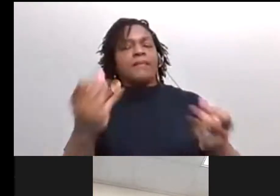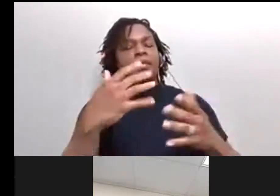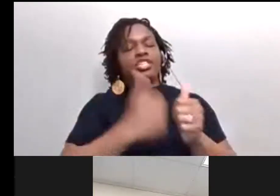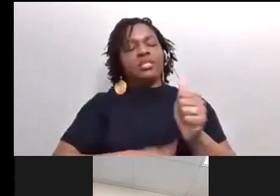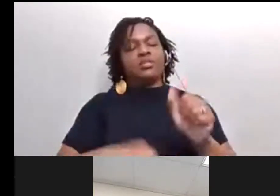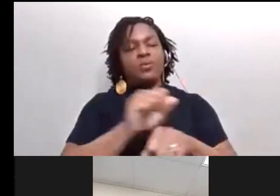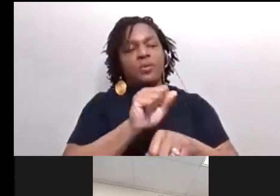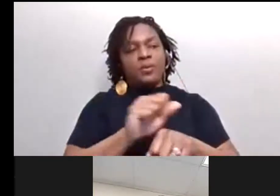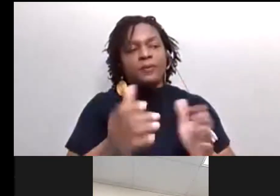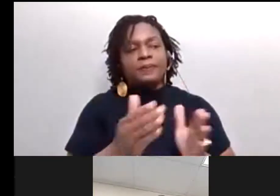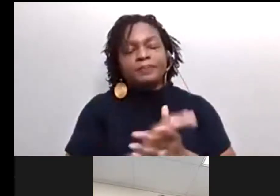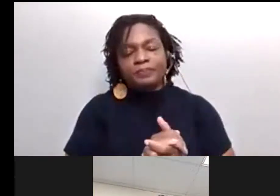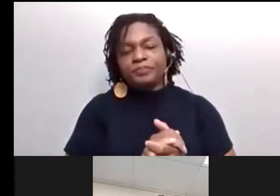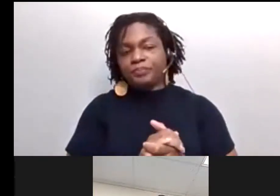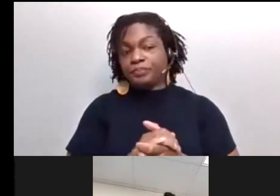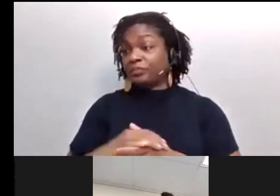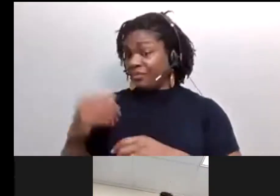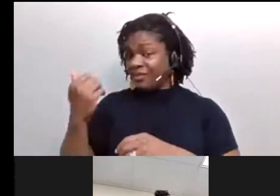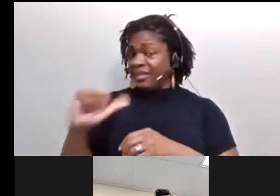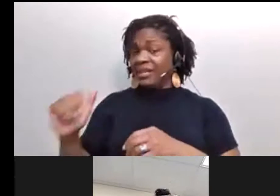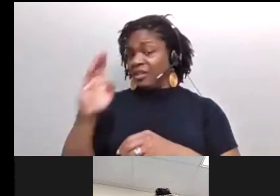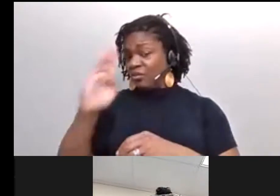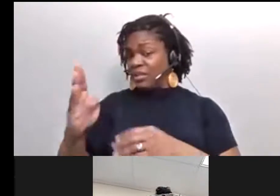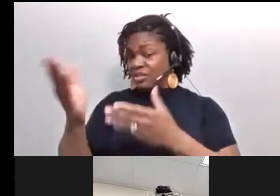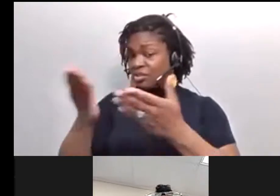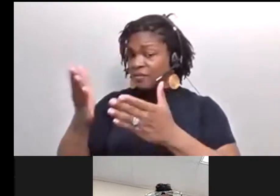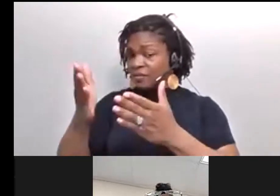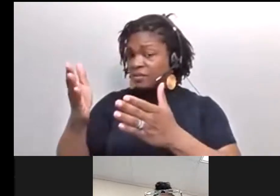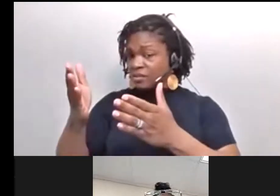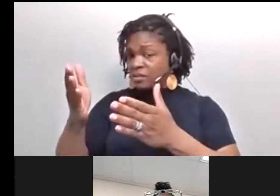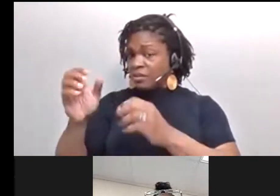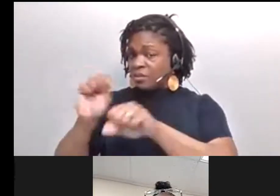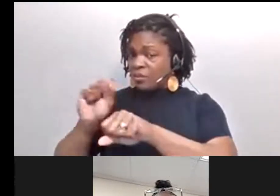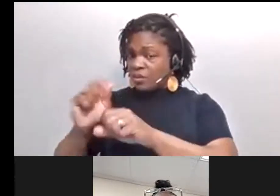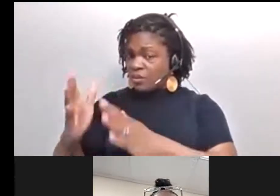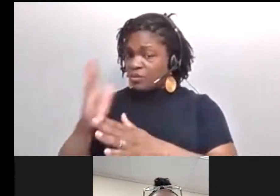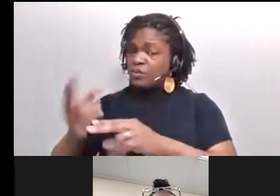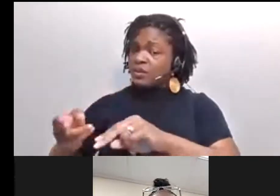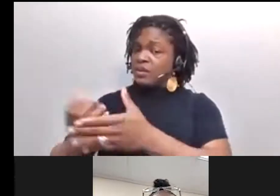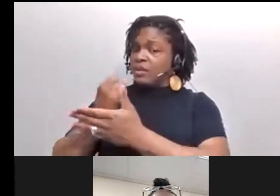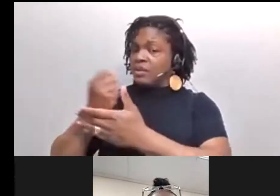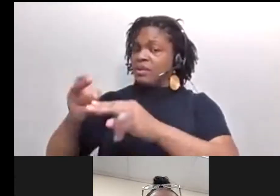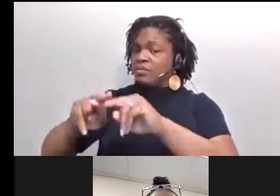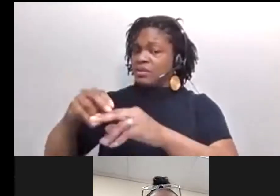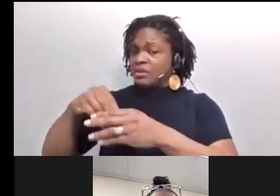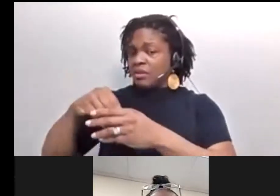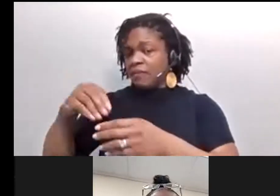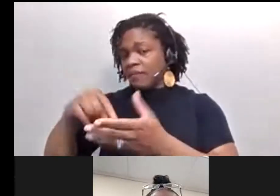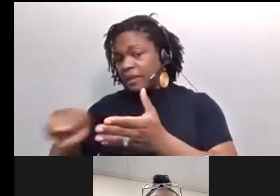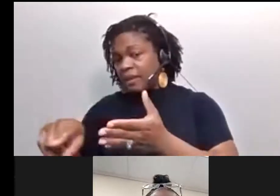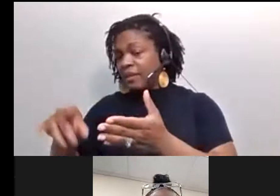get an increase or pay that you were aware of? Not during this legislative session?